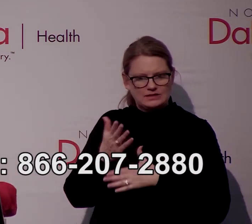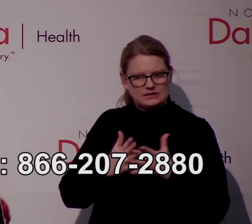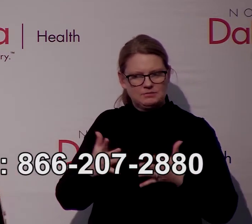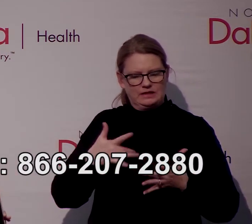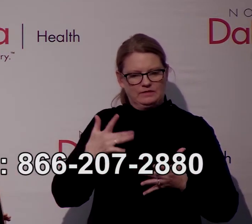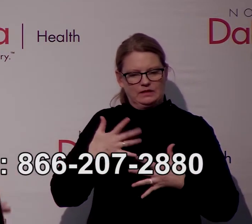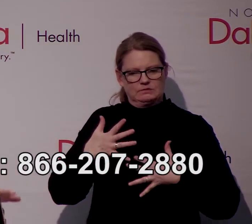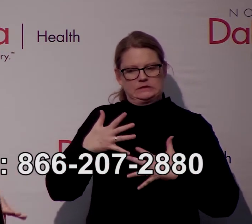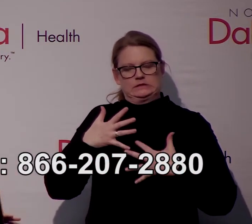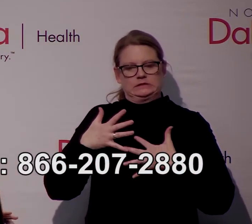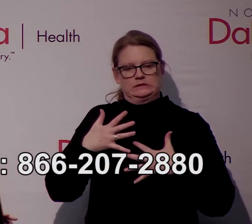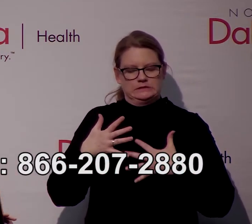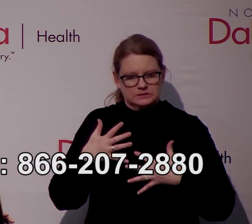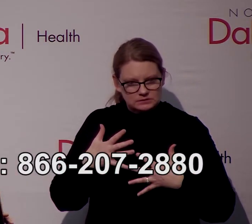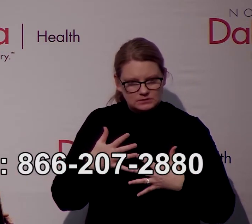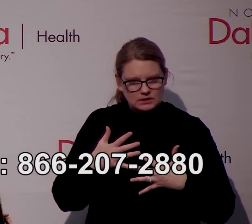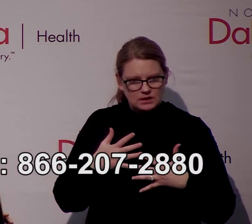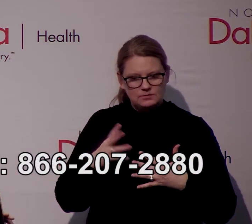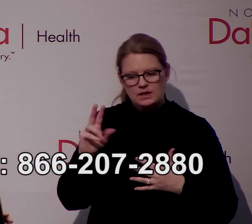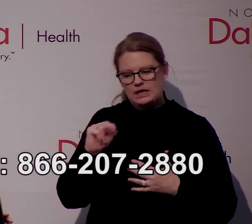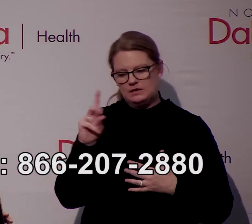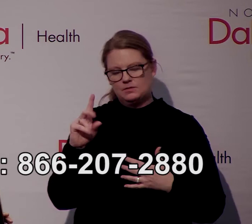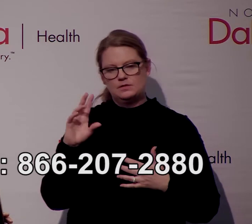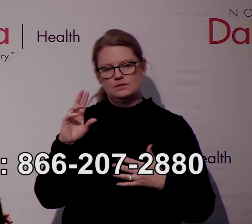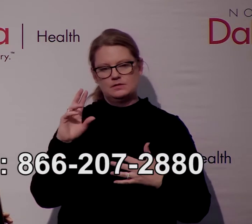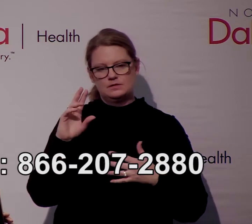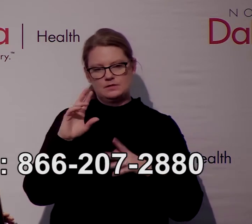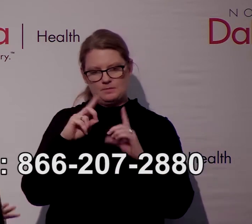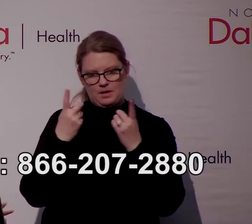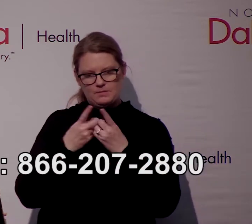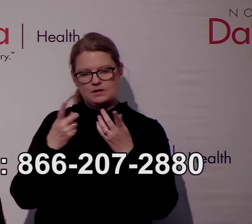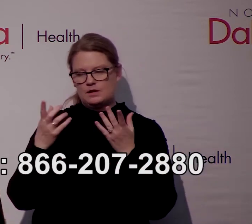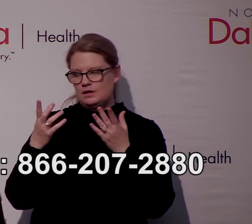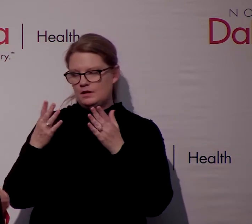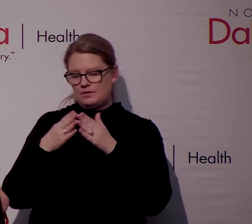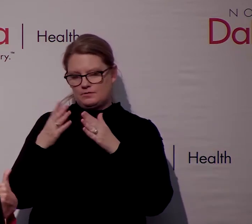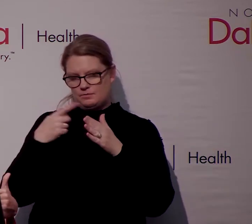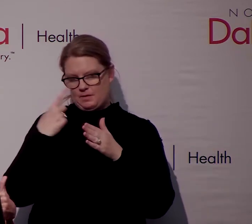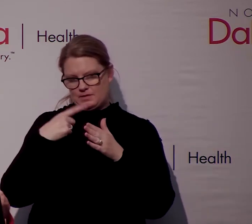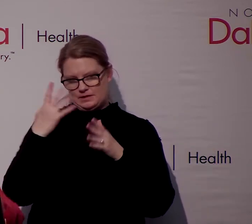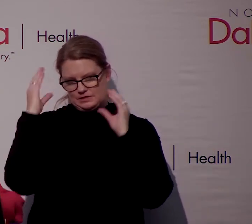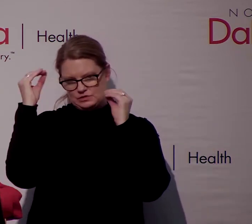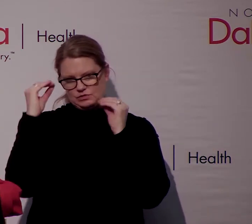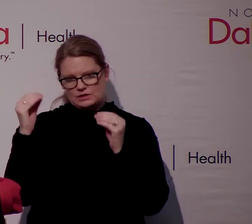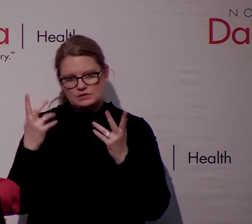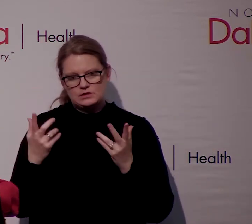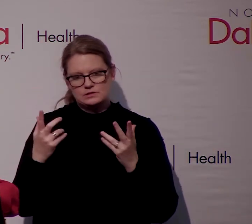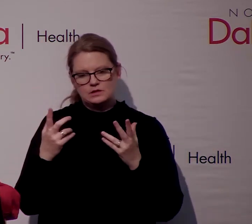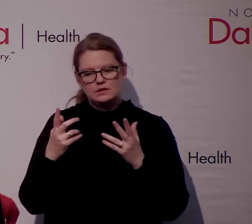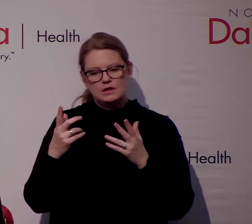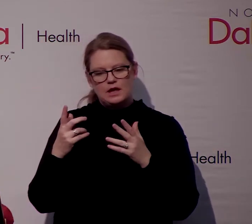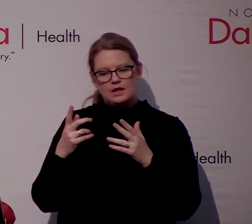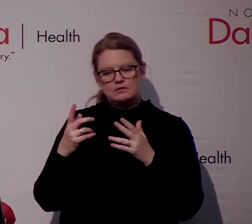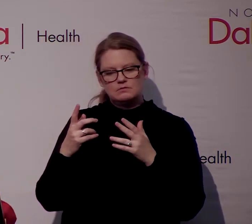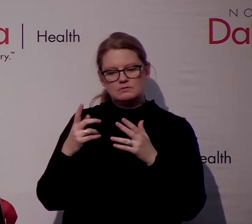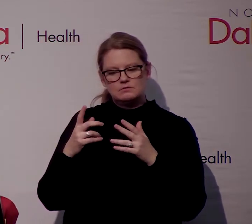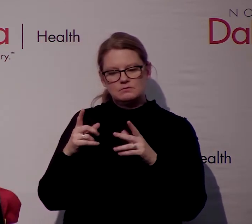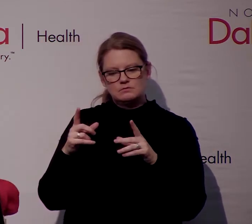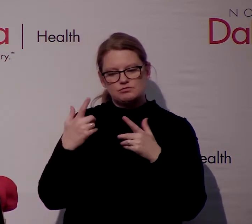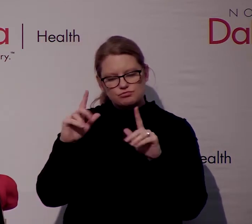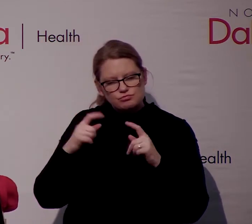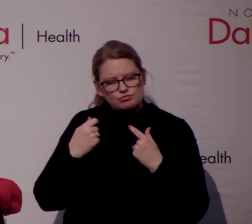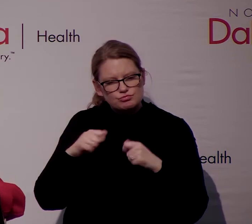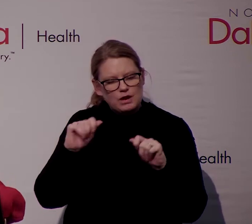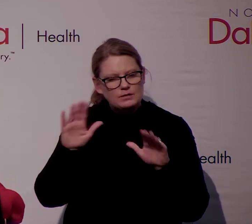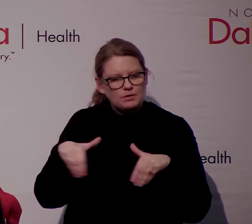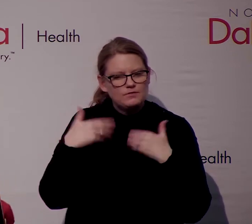Department of Public Instruction is working with the Department of Human Services and Behavioral Health Division to create some guidance and some resources